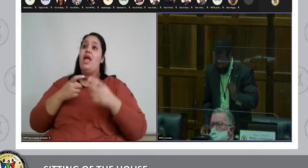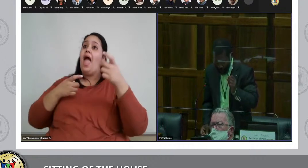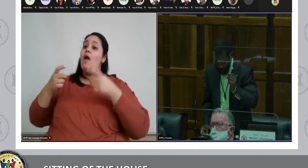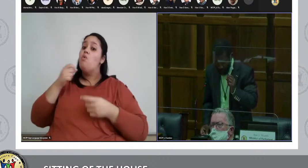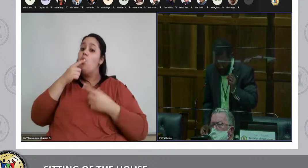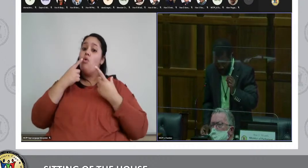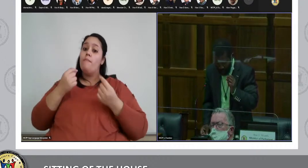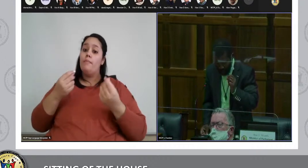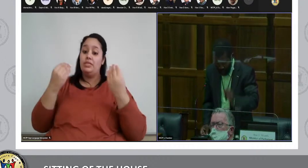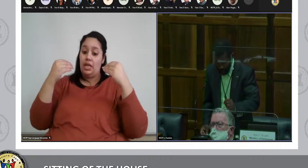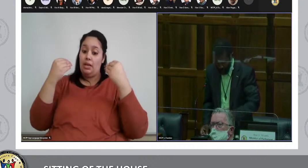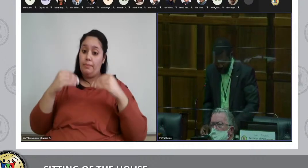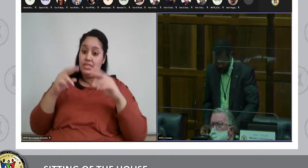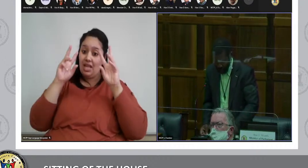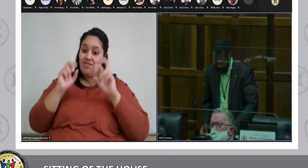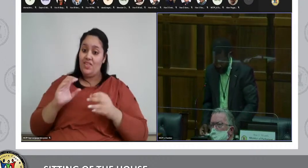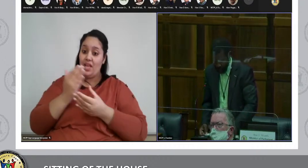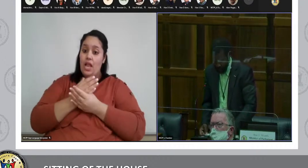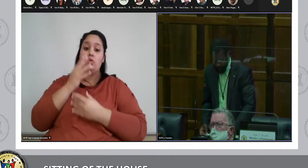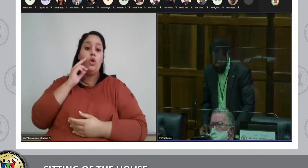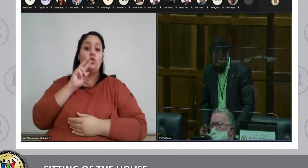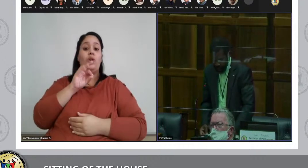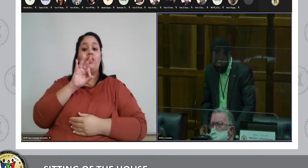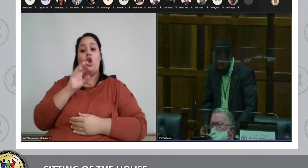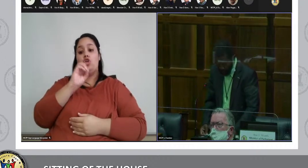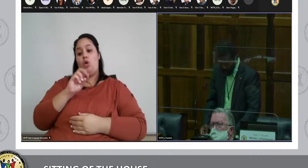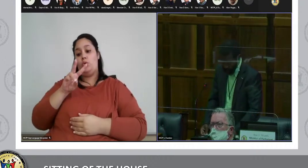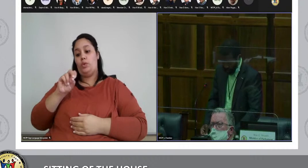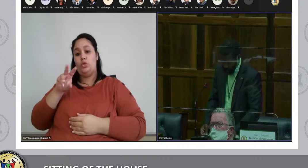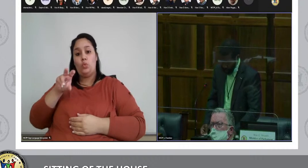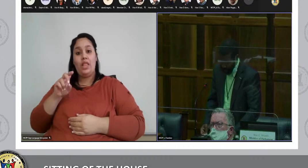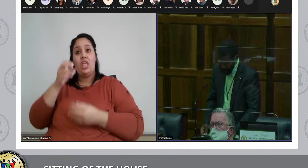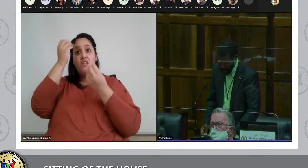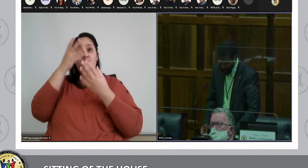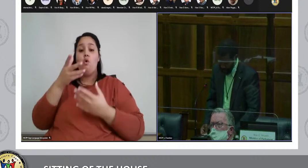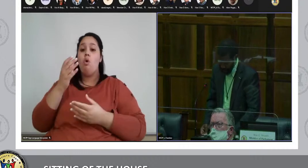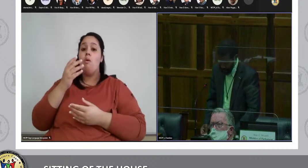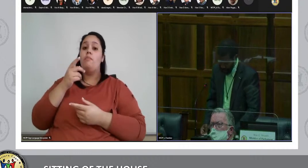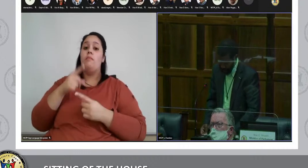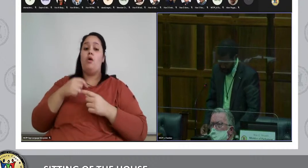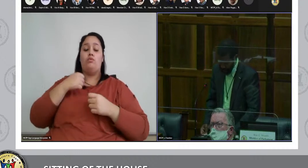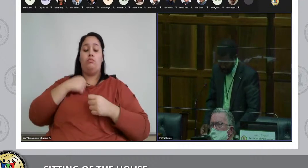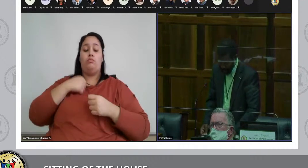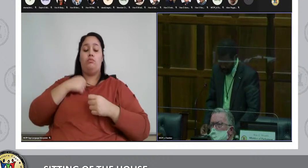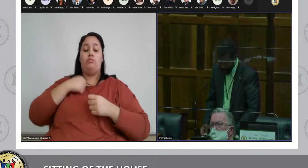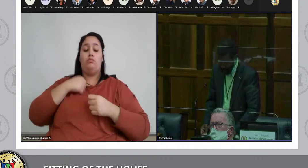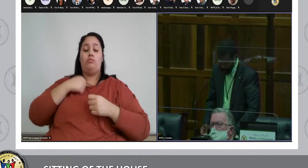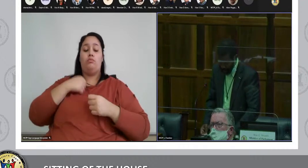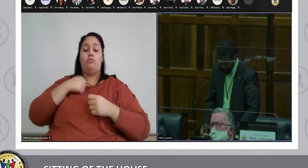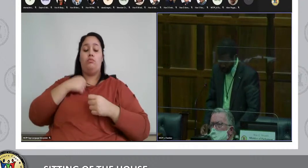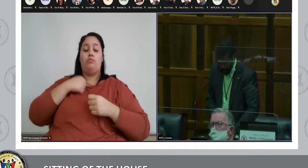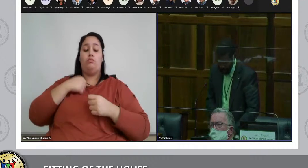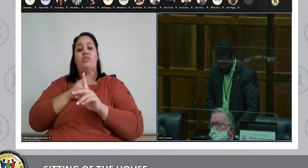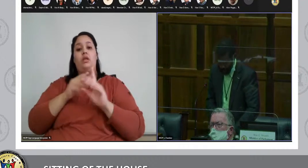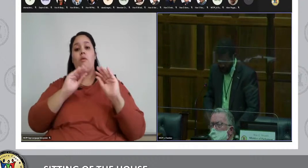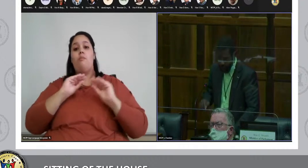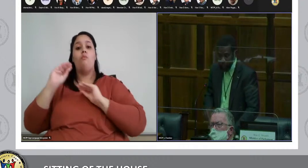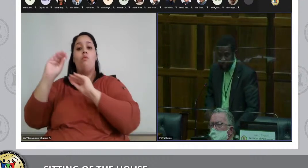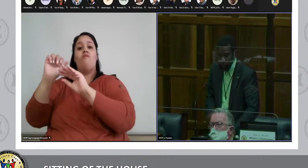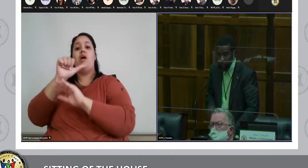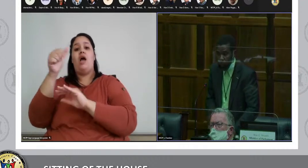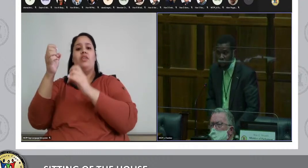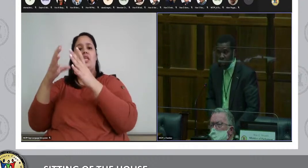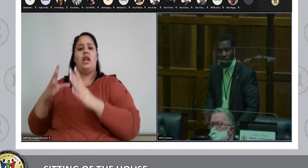case on the 3rd October 2020, informing him about his decision to move the victim to a different